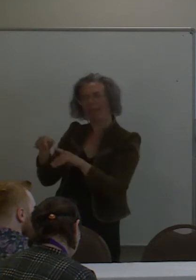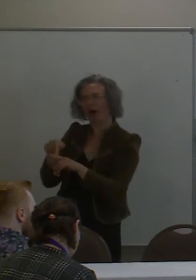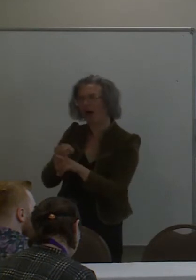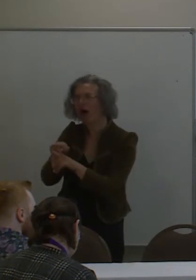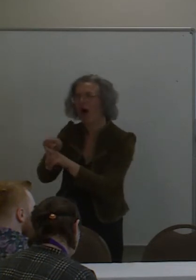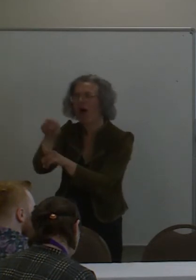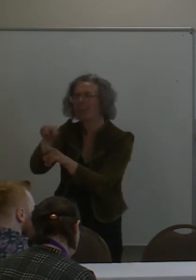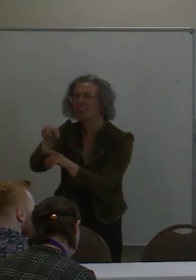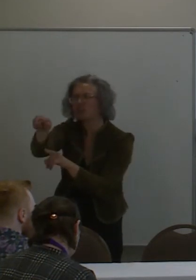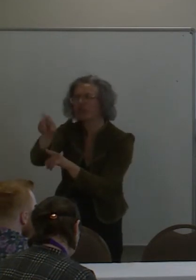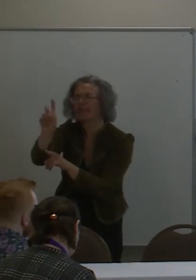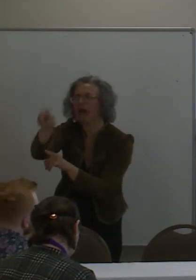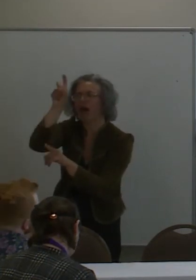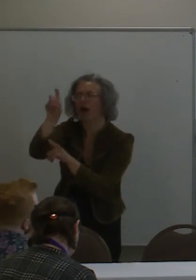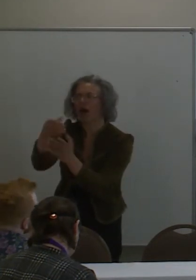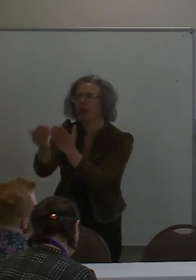So